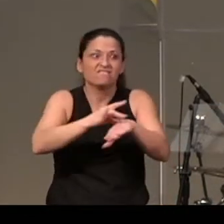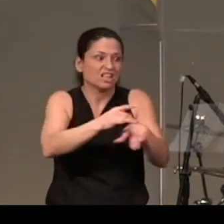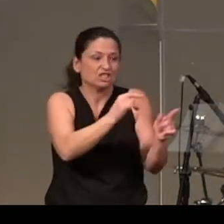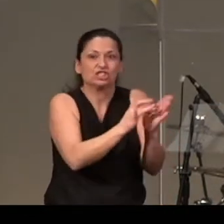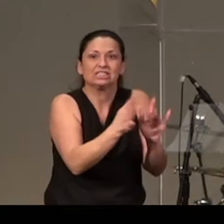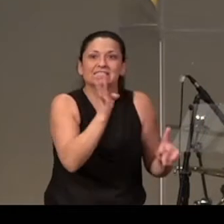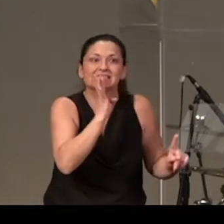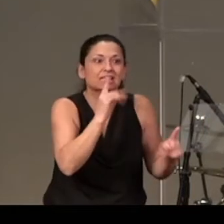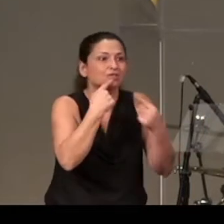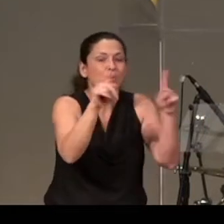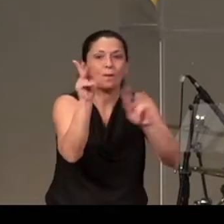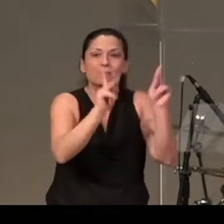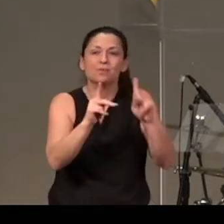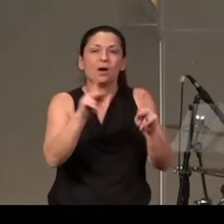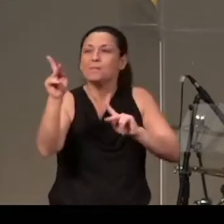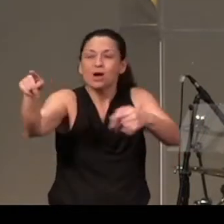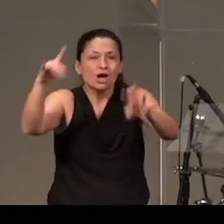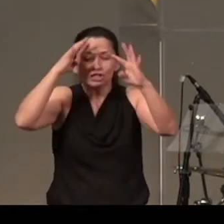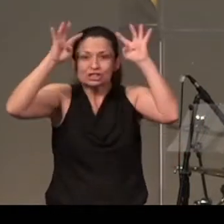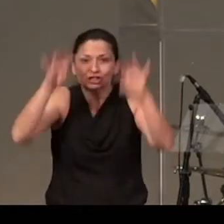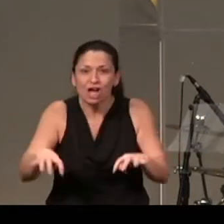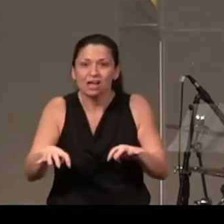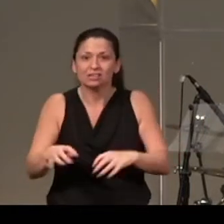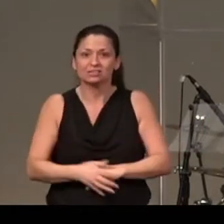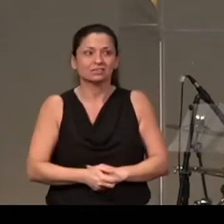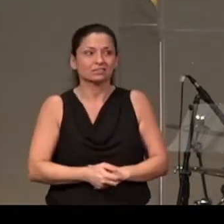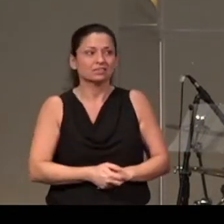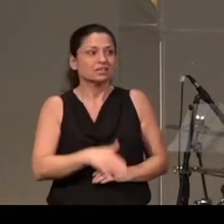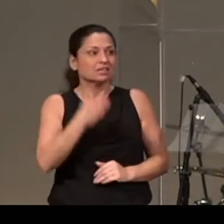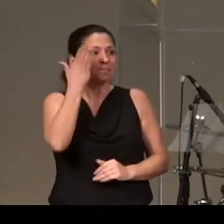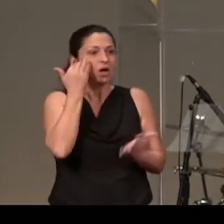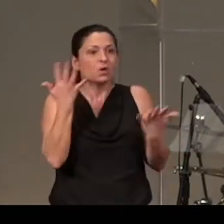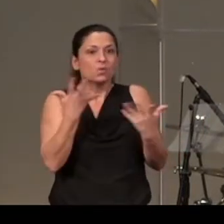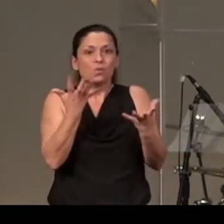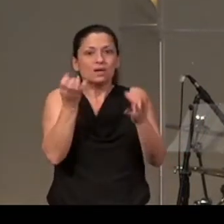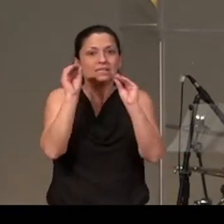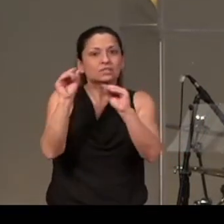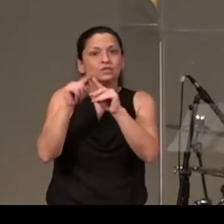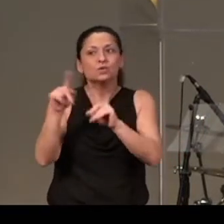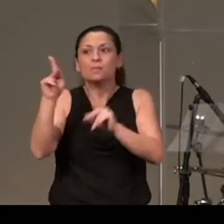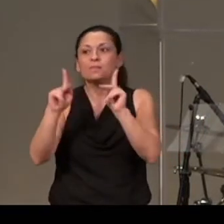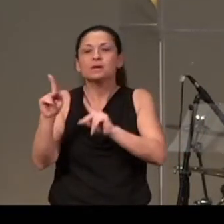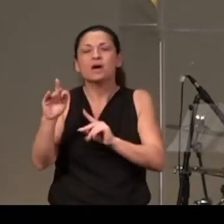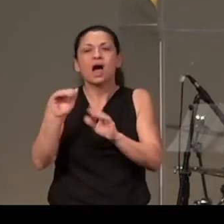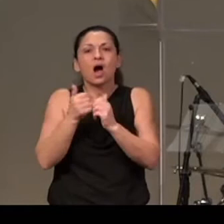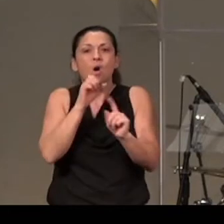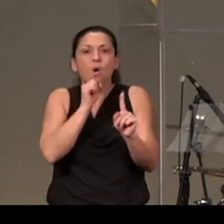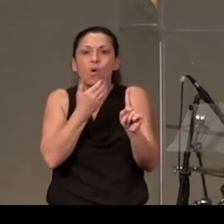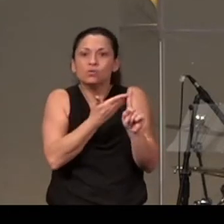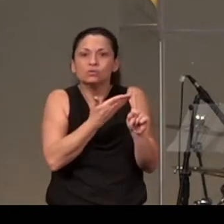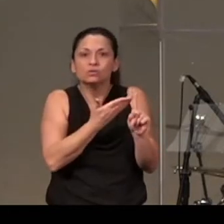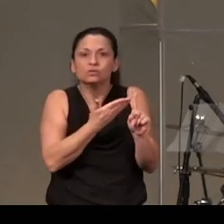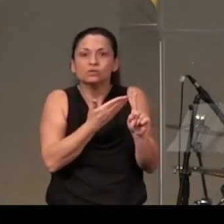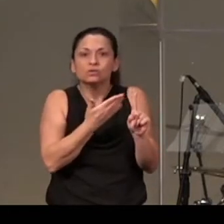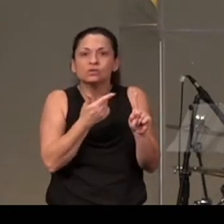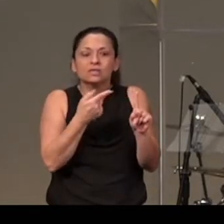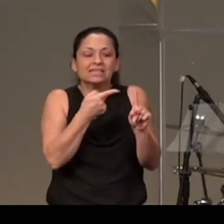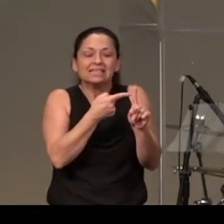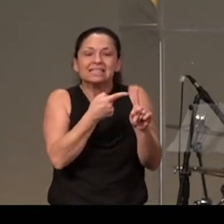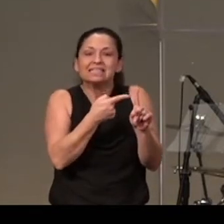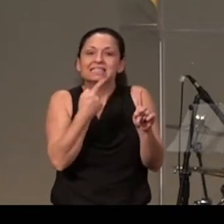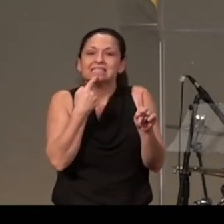wanted to do was teach people how old he was, he would have said what? Before Abraham was born,